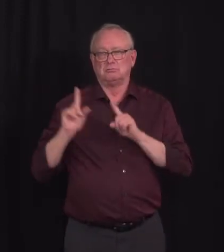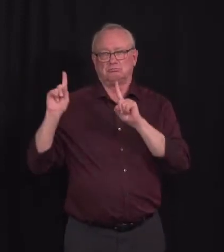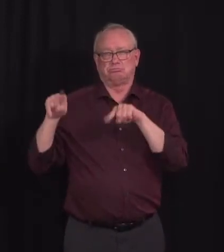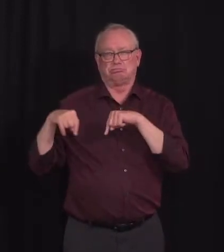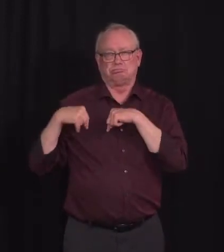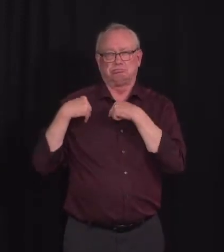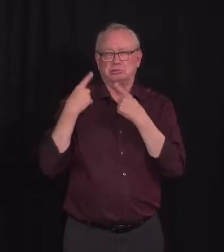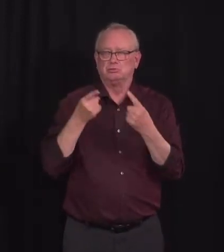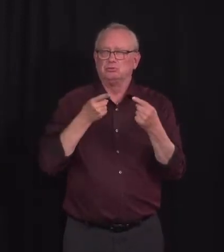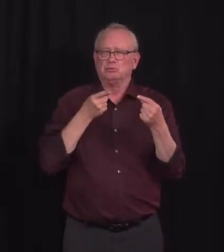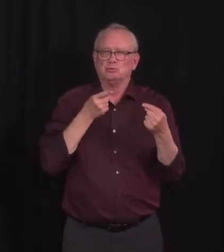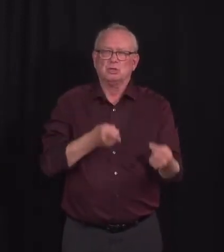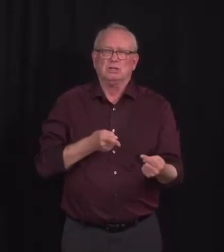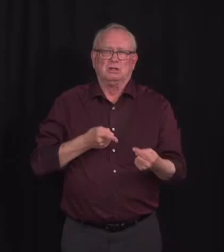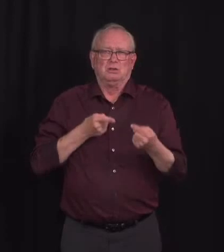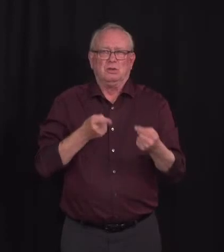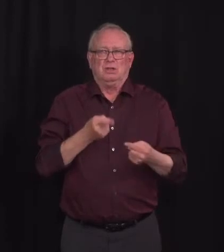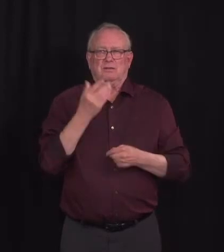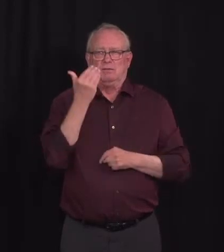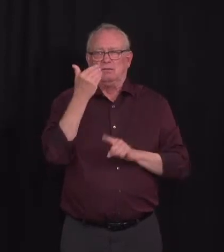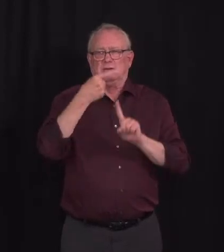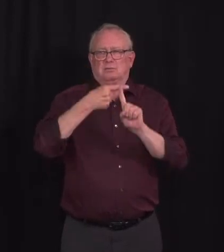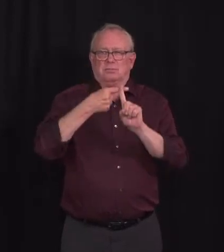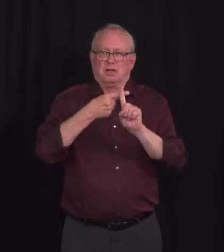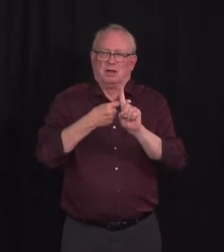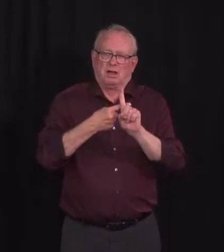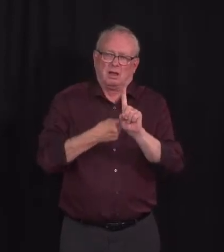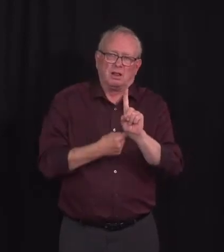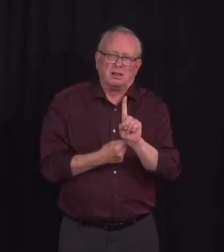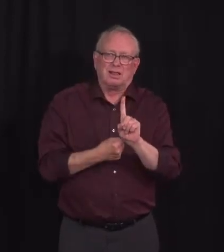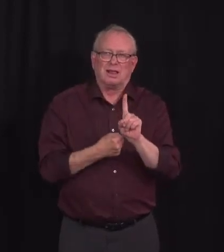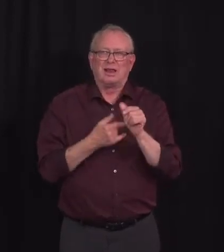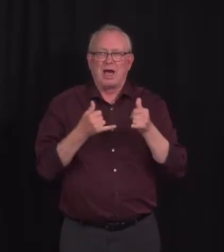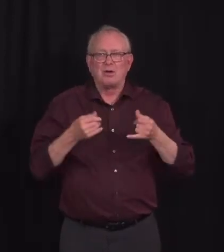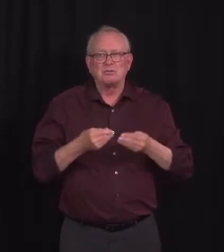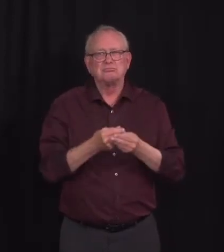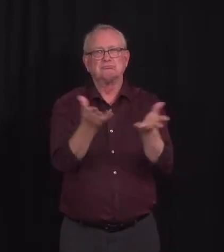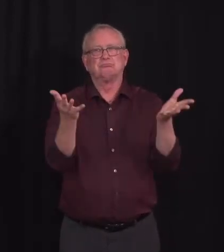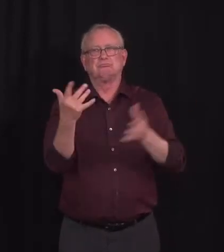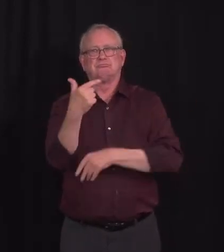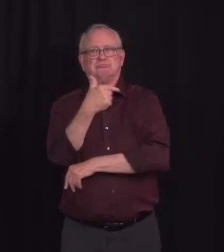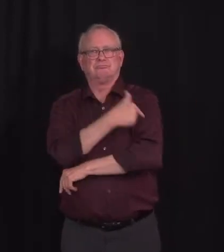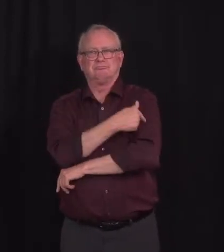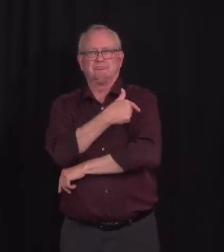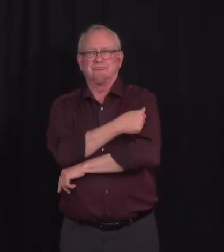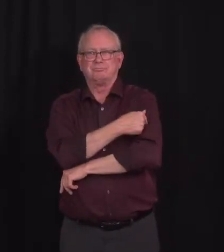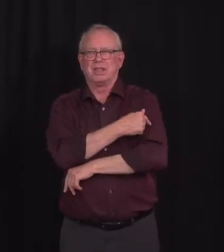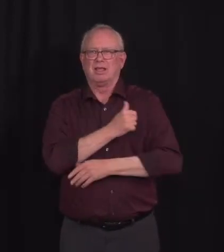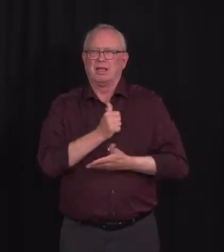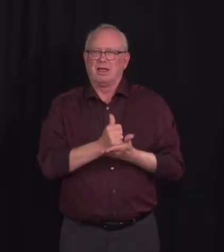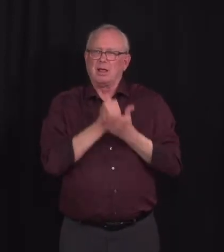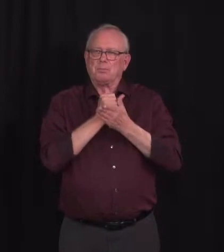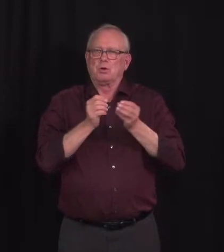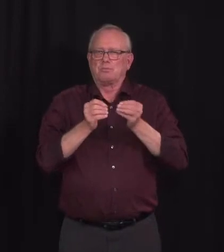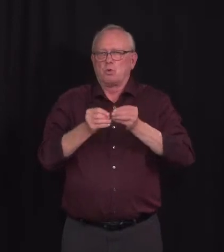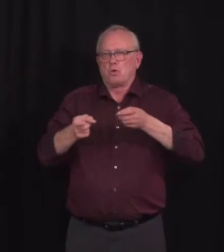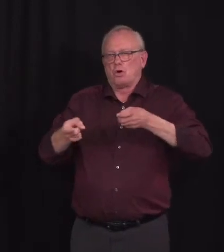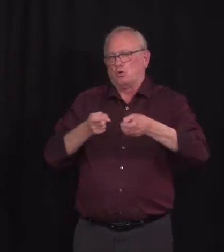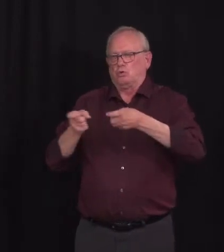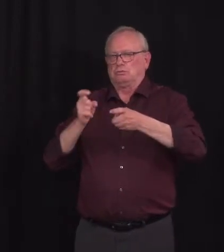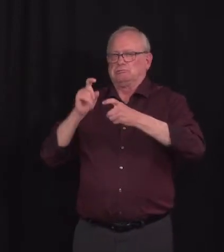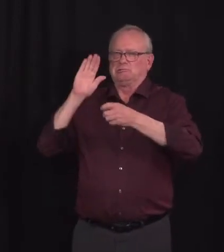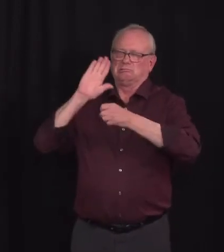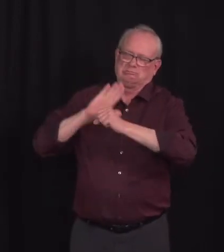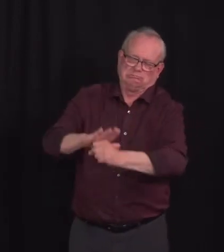pandemic, we have safe, effective vaccines to get COVID-19 under control. I hope this data from here at home